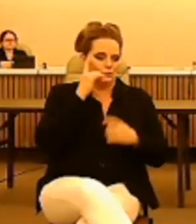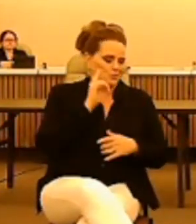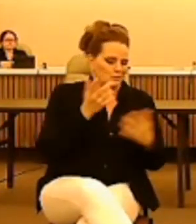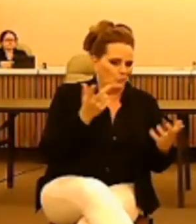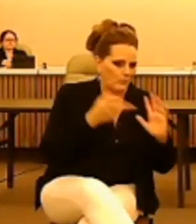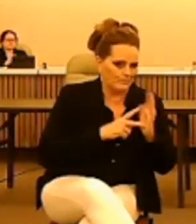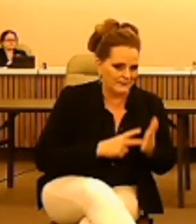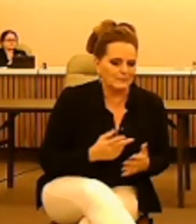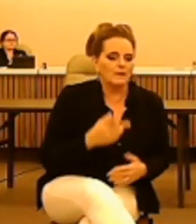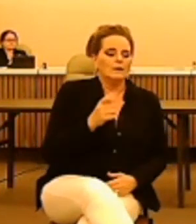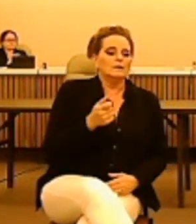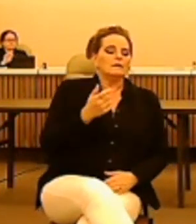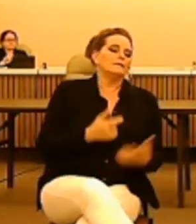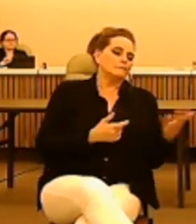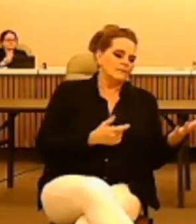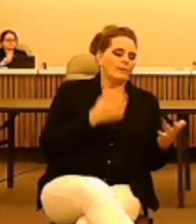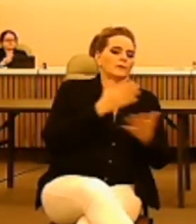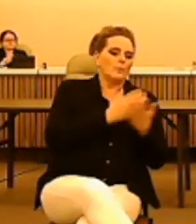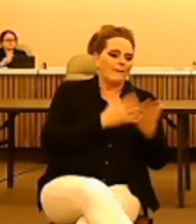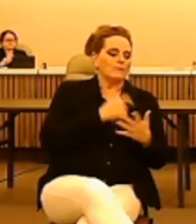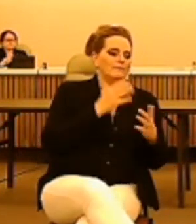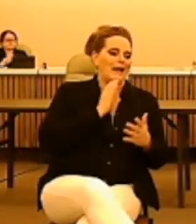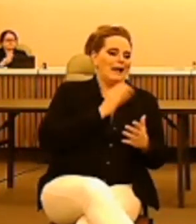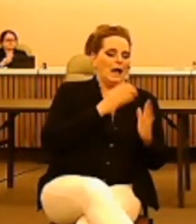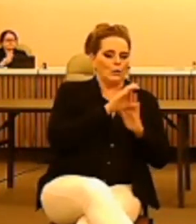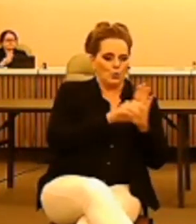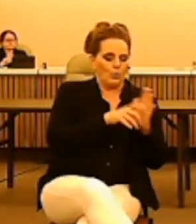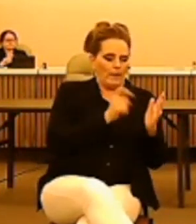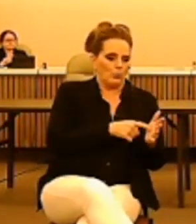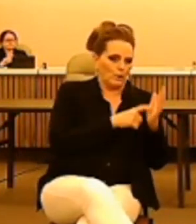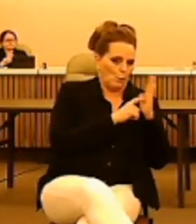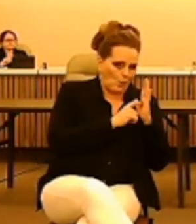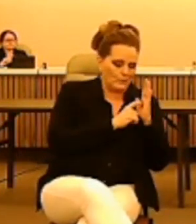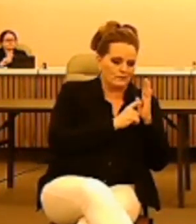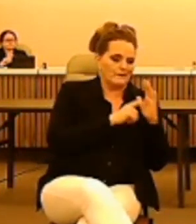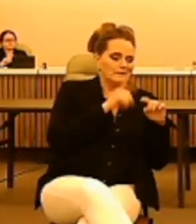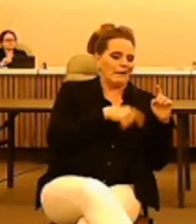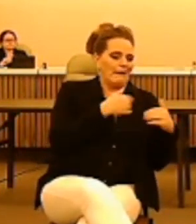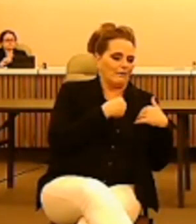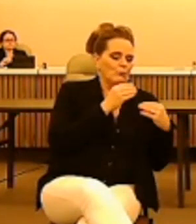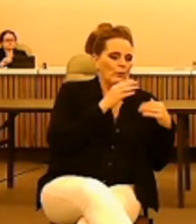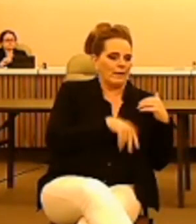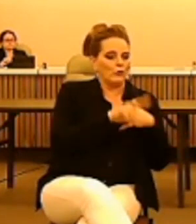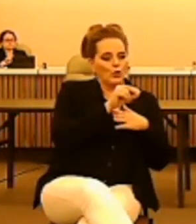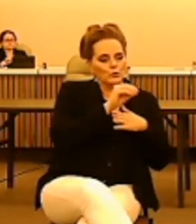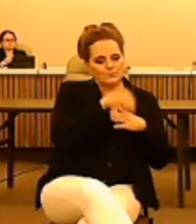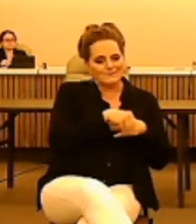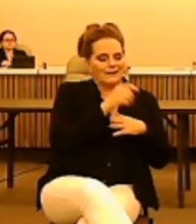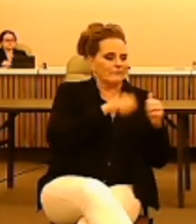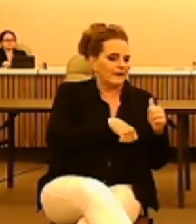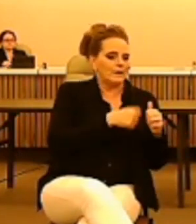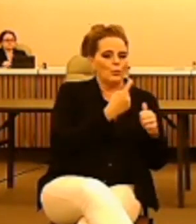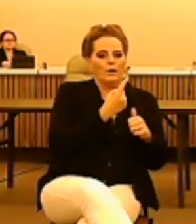simply means is somewhere there's a portion of our code that basically requires you can't have more than 30% of any